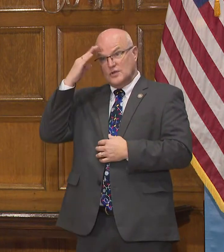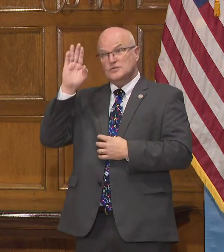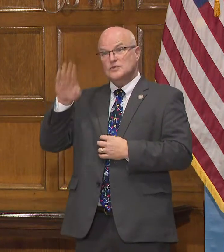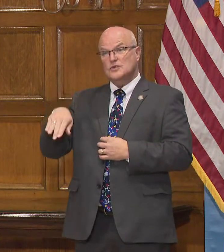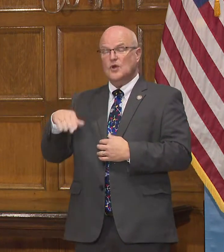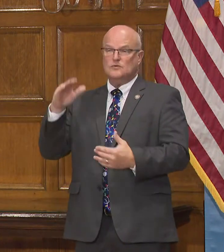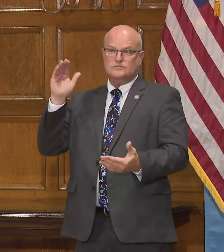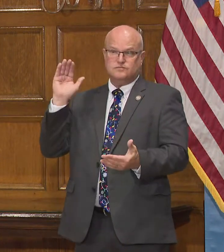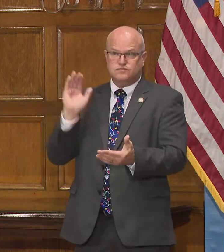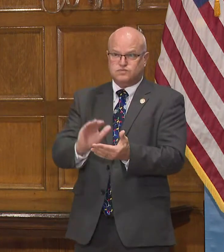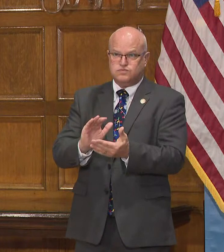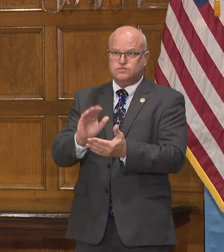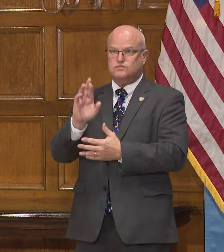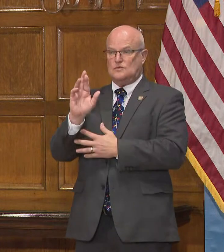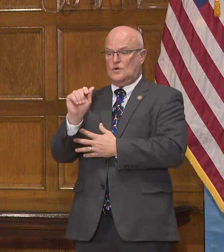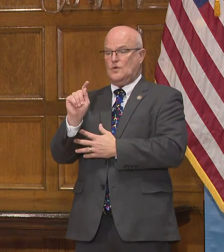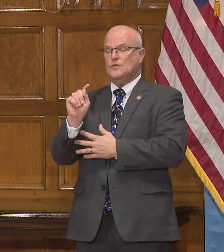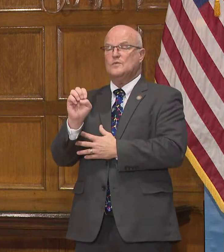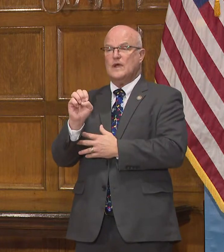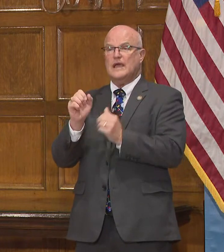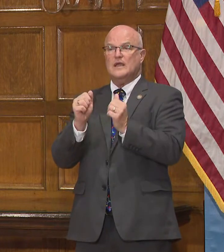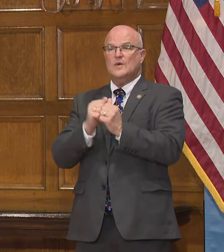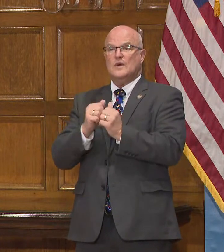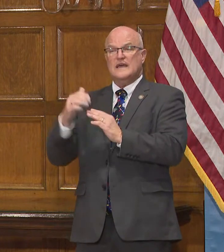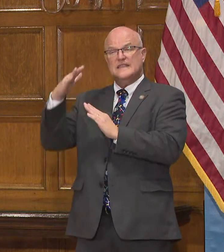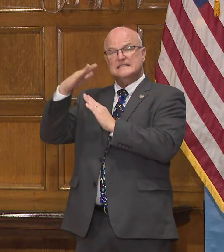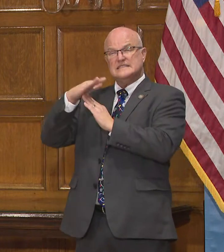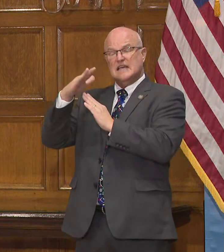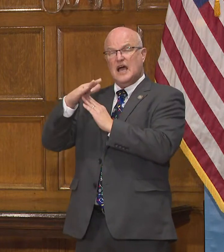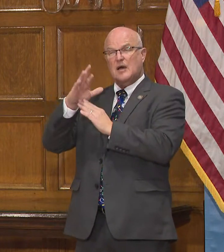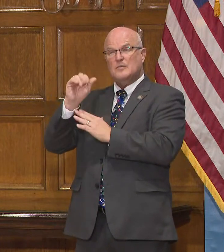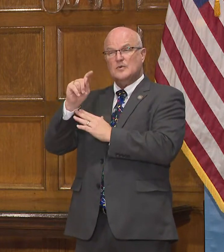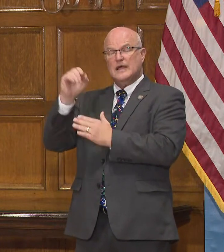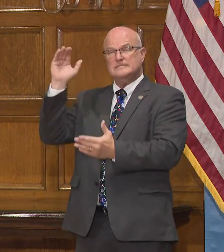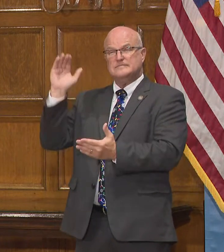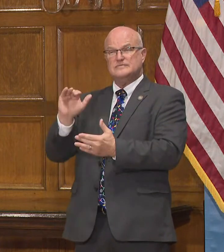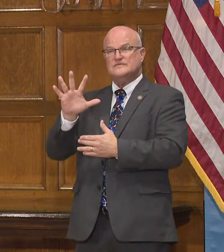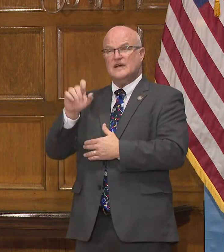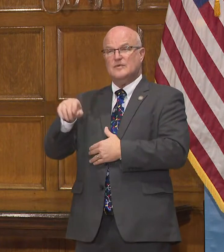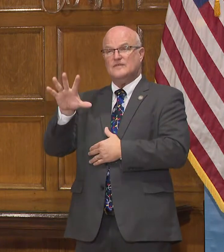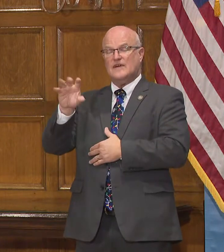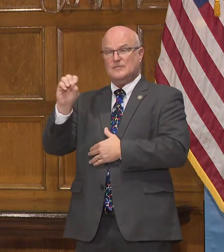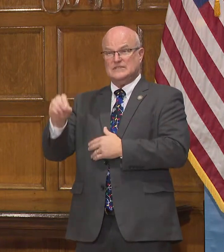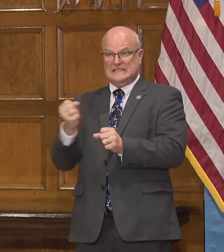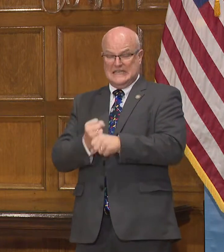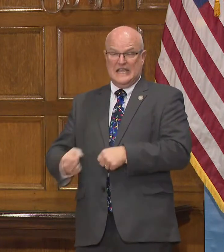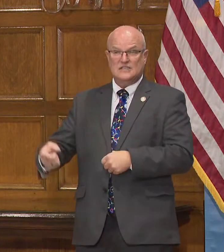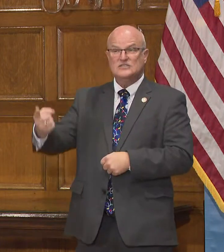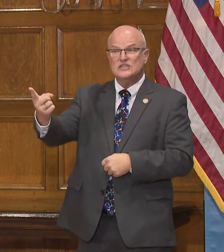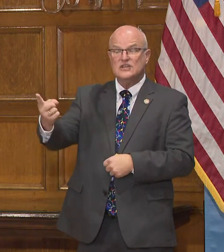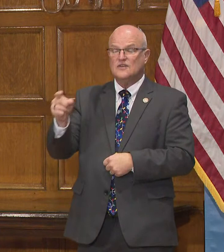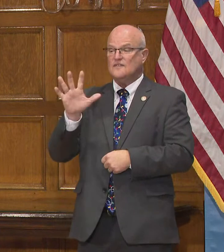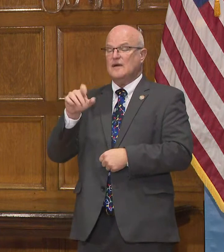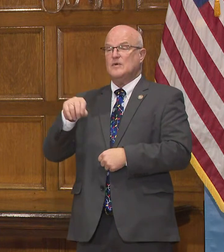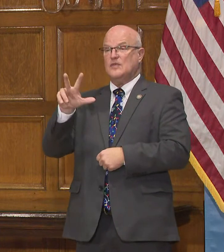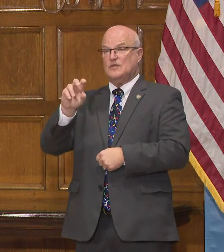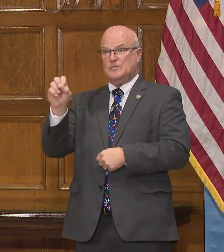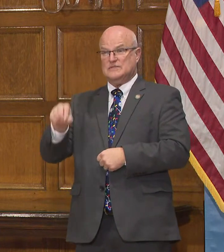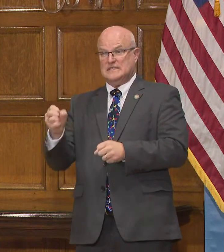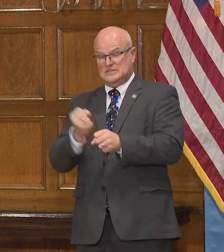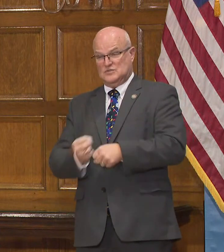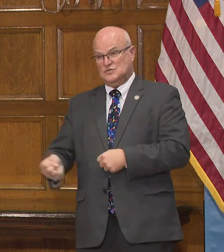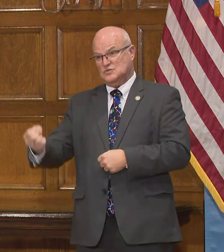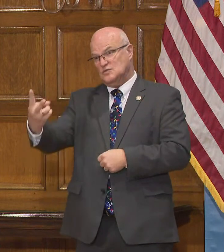it reduces the rate, with the top rate being reduced to 5.5% next year, 5.3%